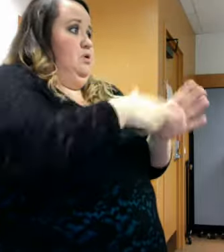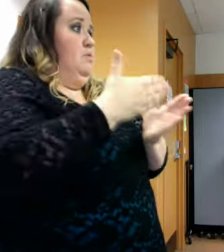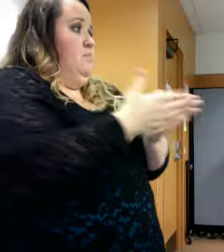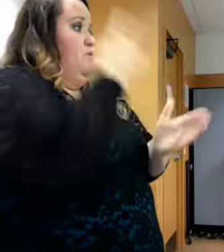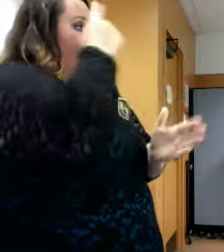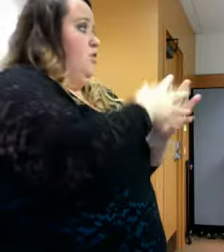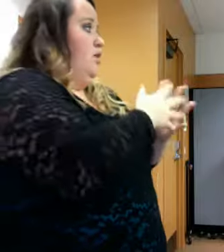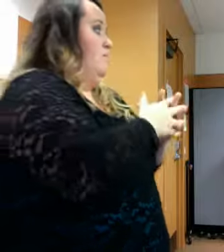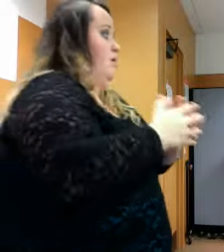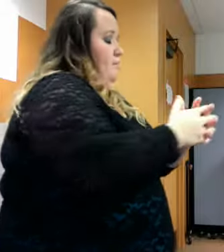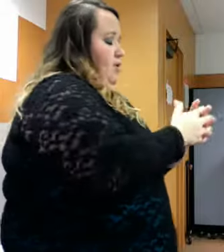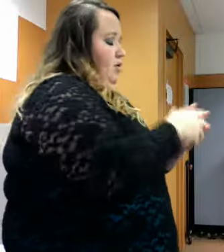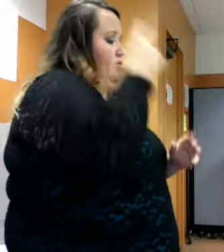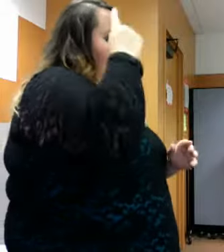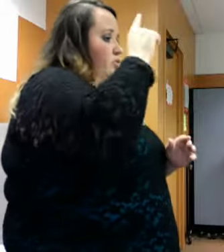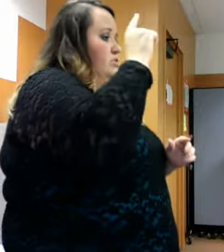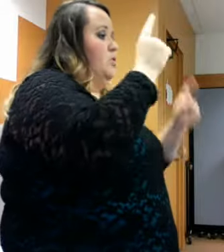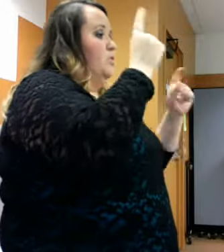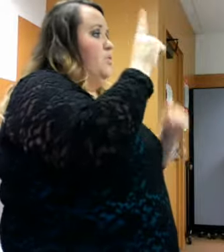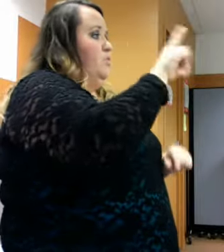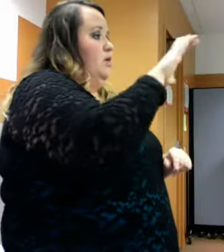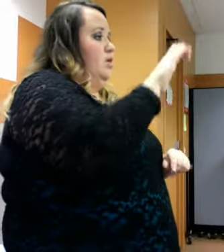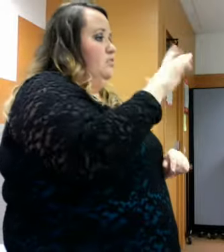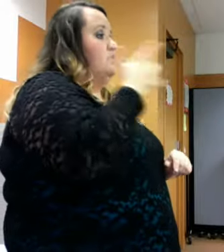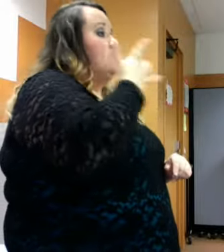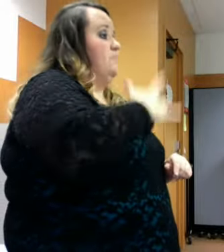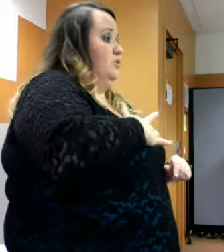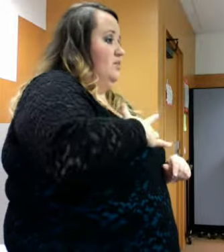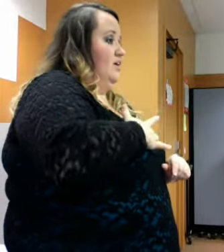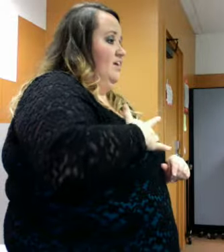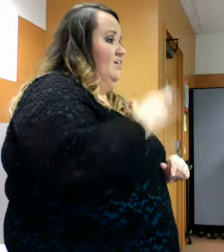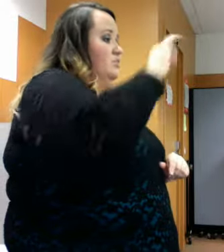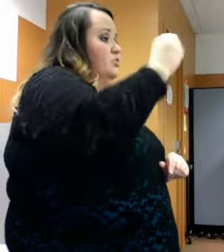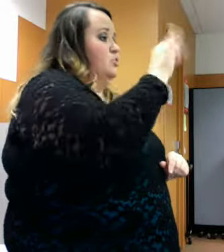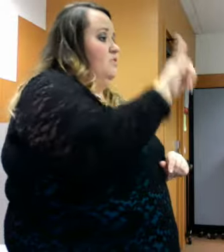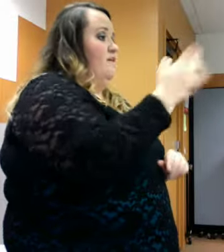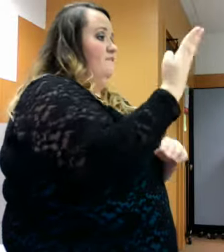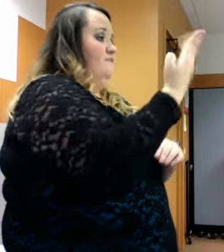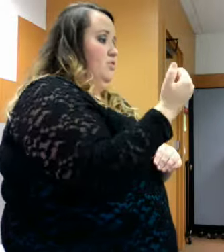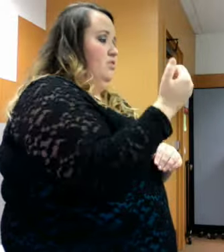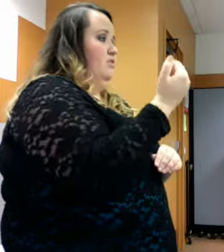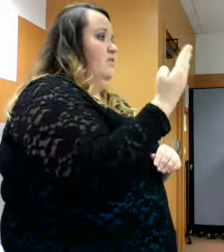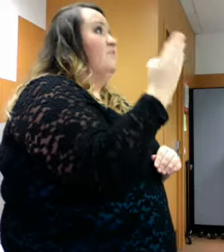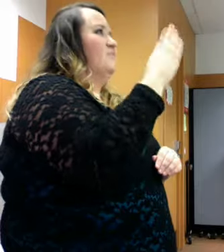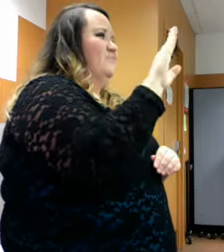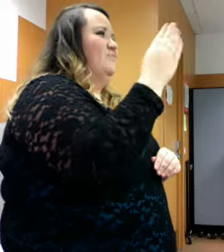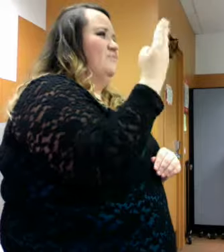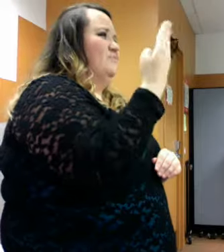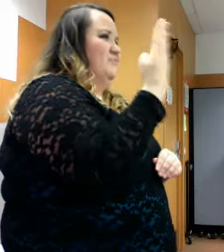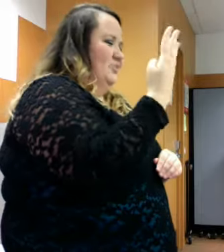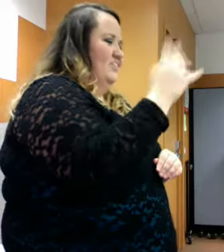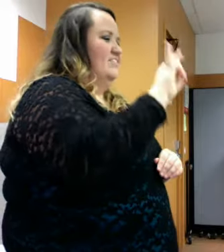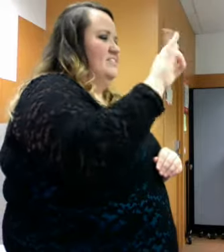birthday to celebrate July 4th, 1776, when we declared our independence. It got here a little late, about 10